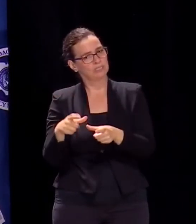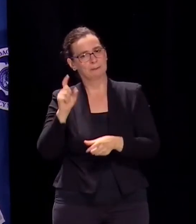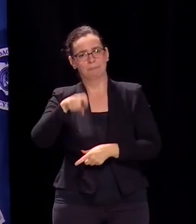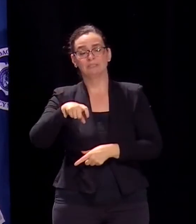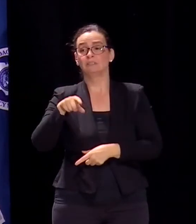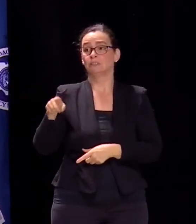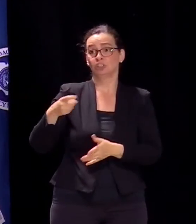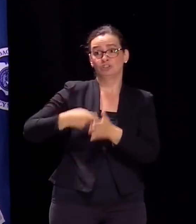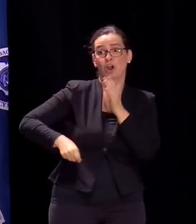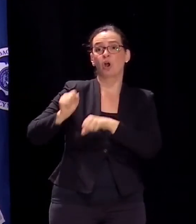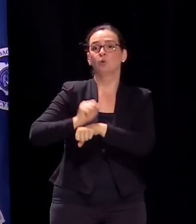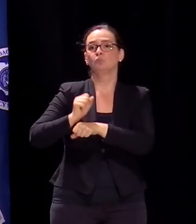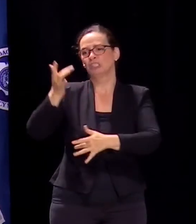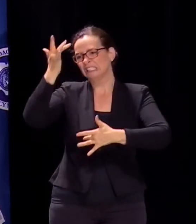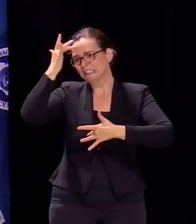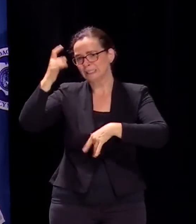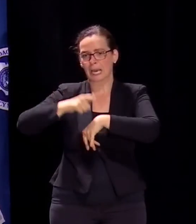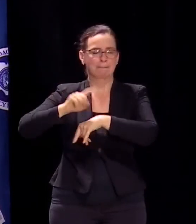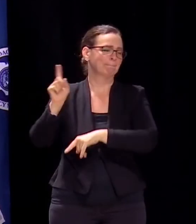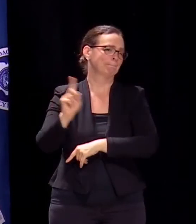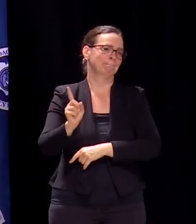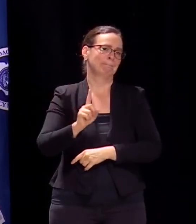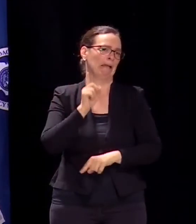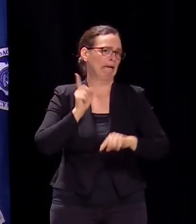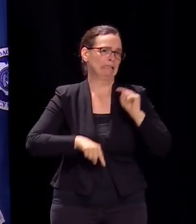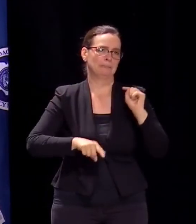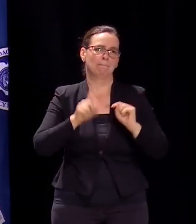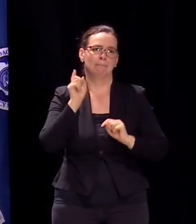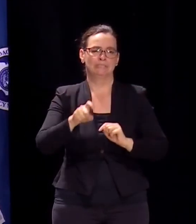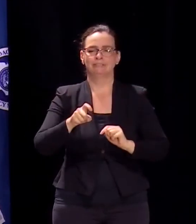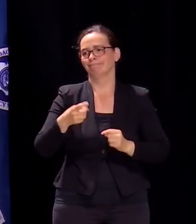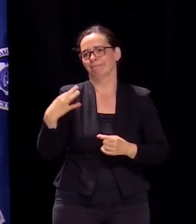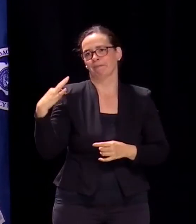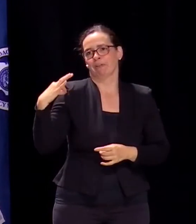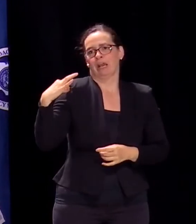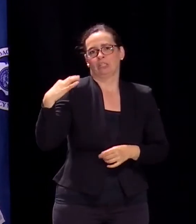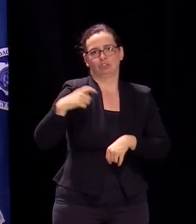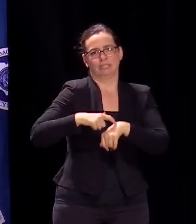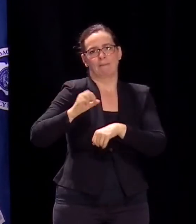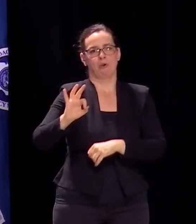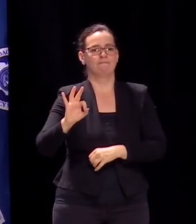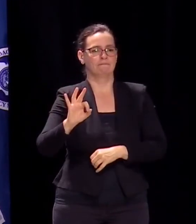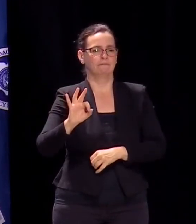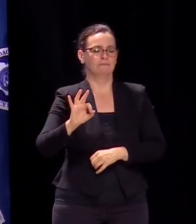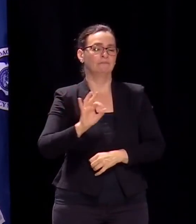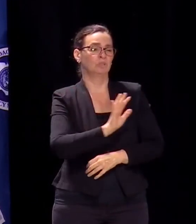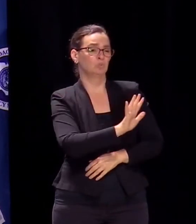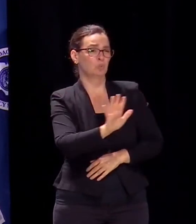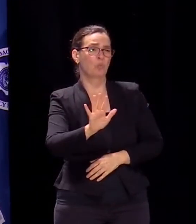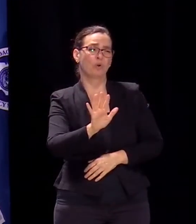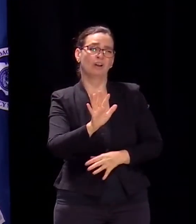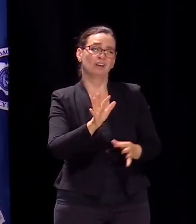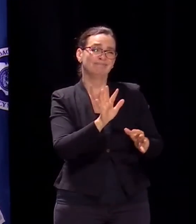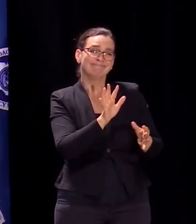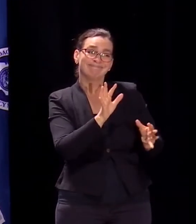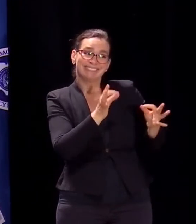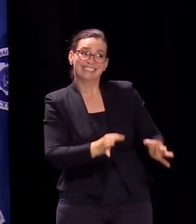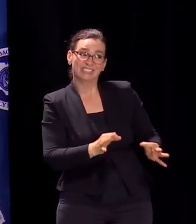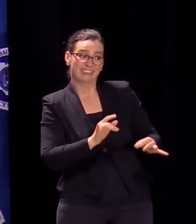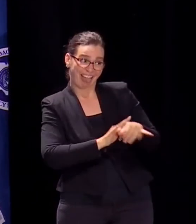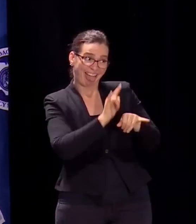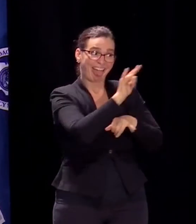employer. There's risk there. You don't fall under the sick leave, COVID sick leave legislation there. So I think